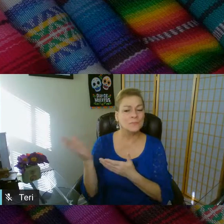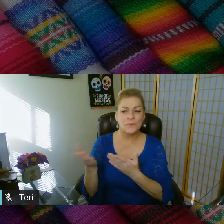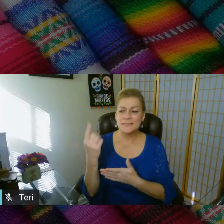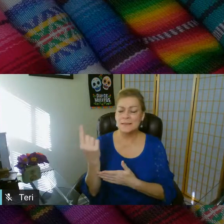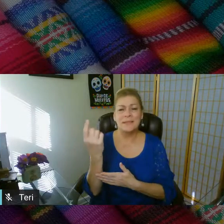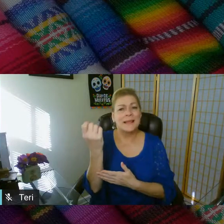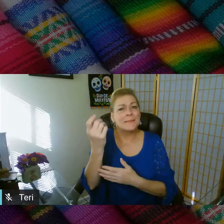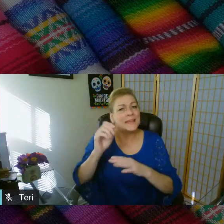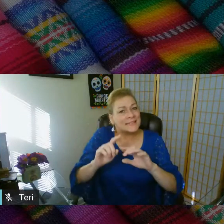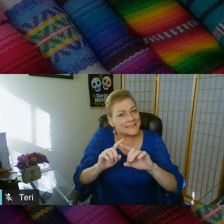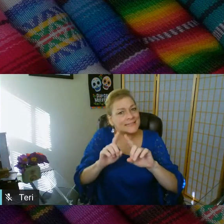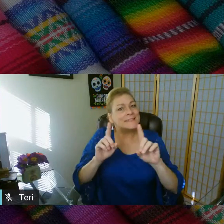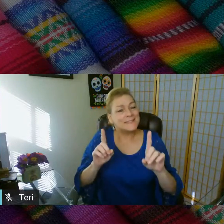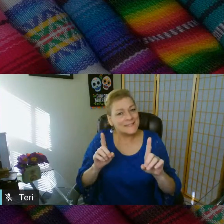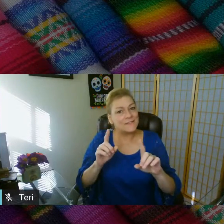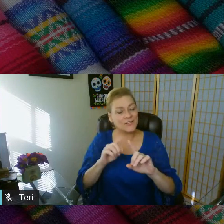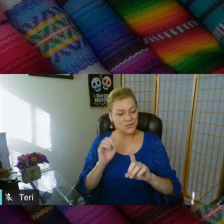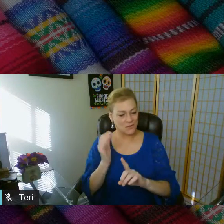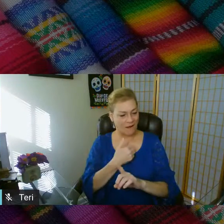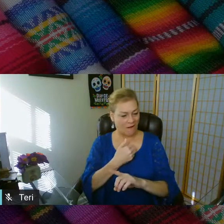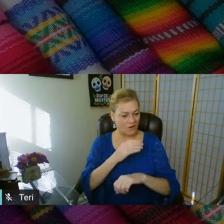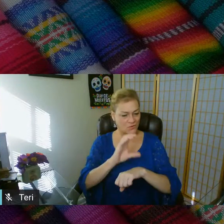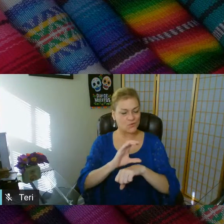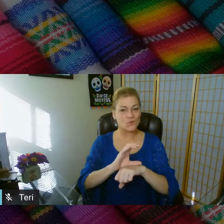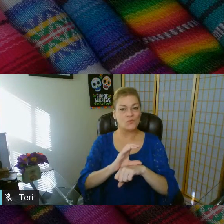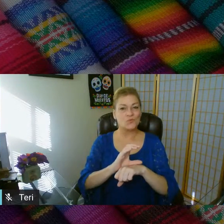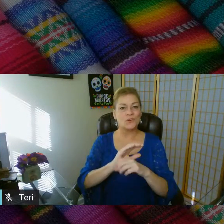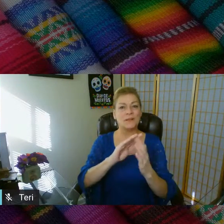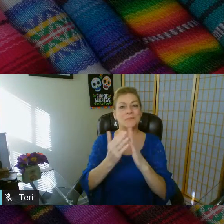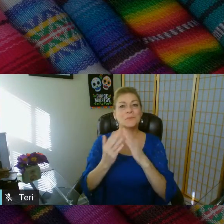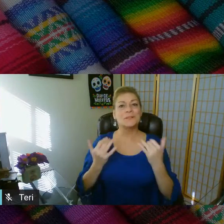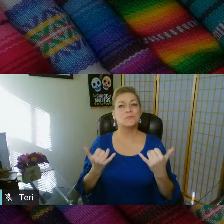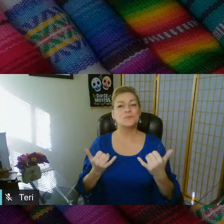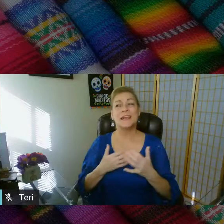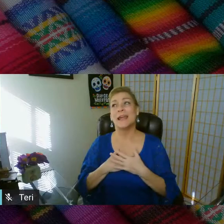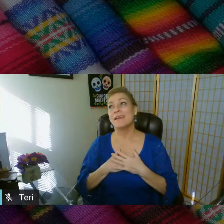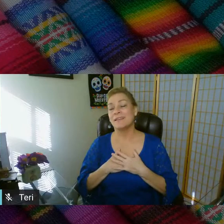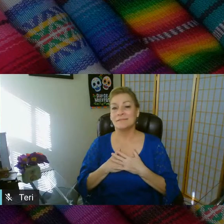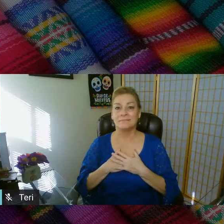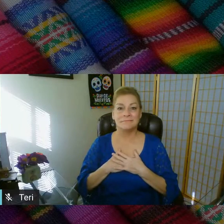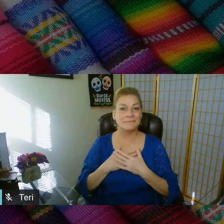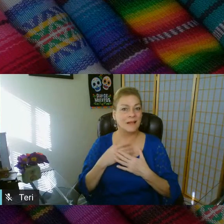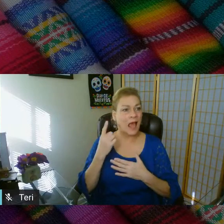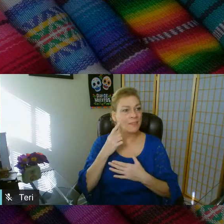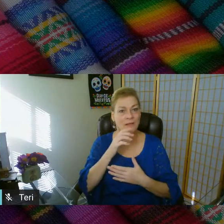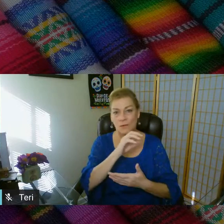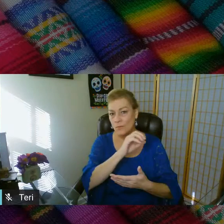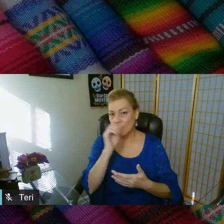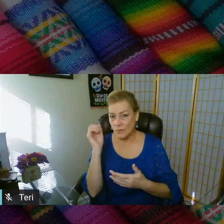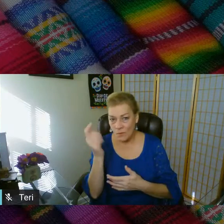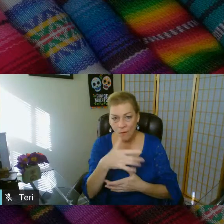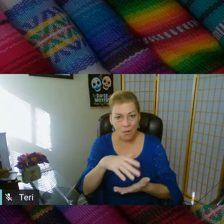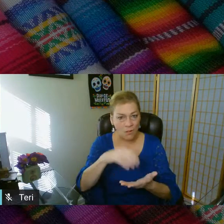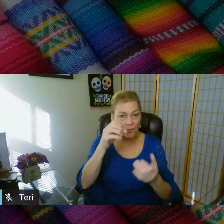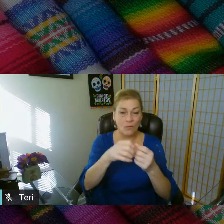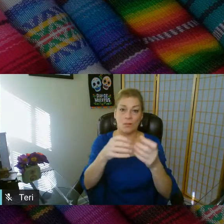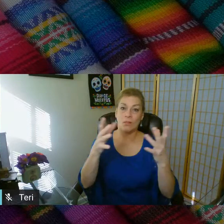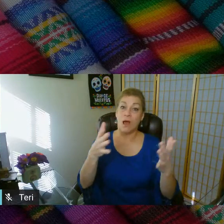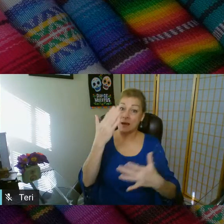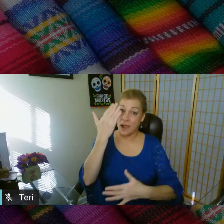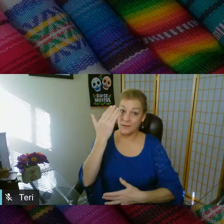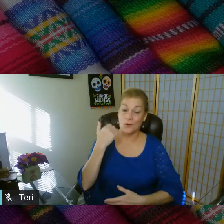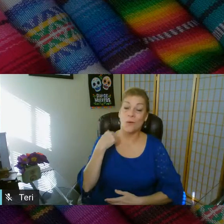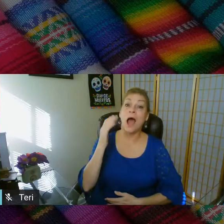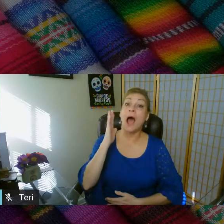bit different to our church community today. I think we've all learned a lot, and I know I'll be